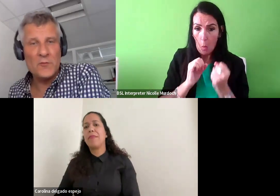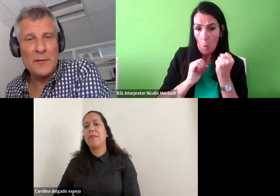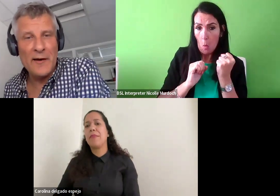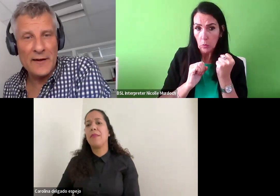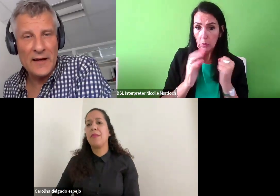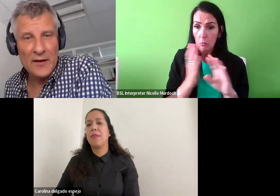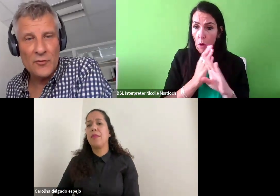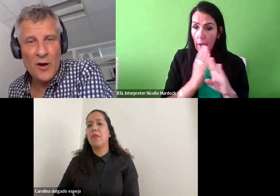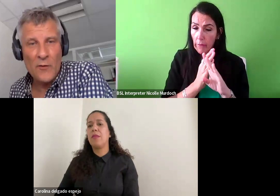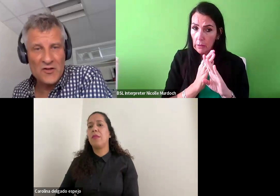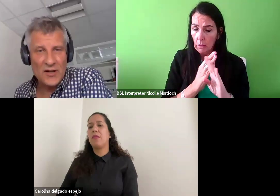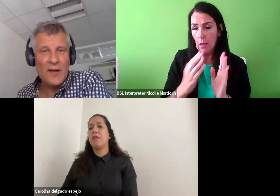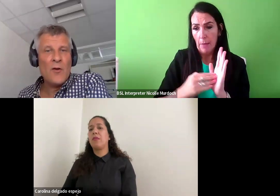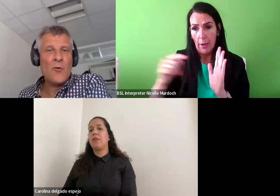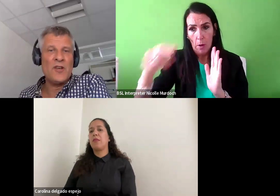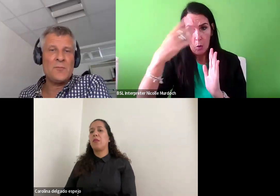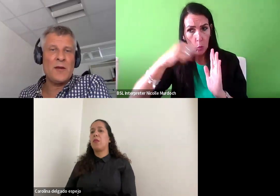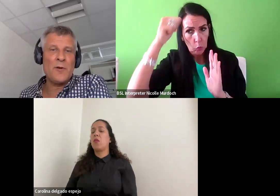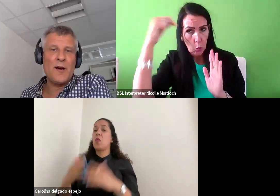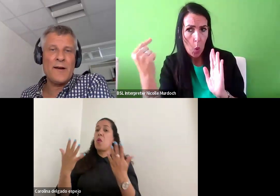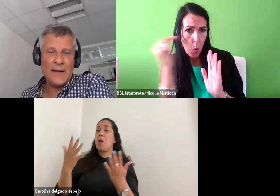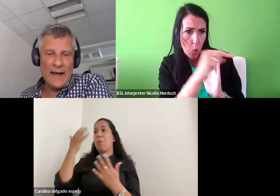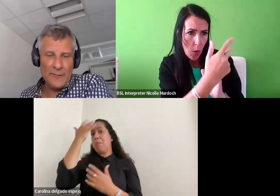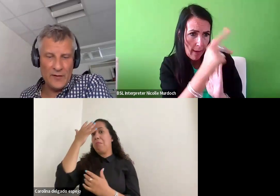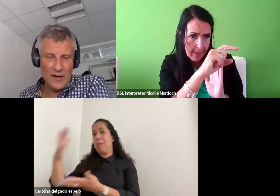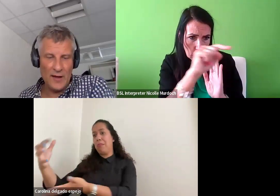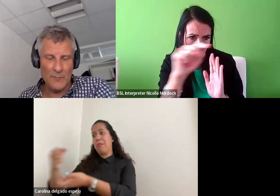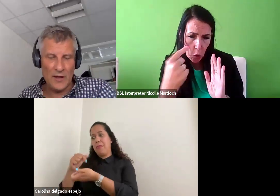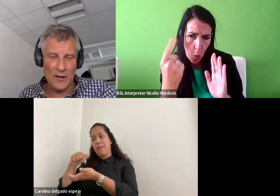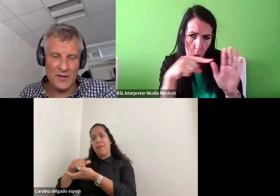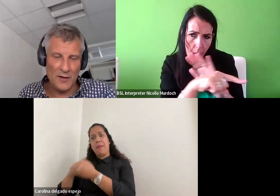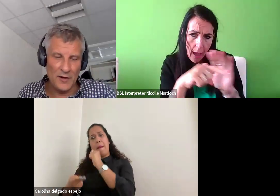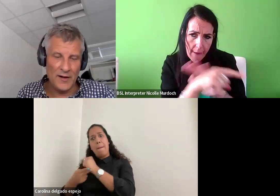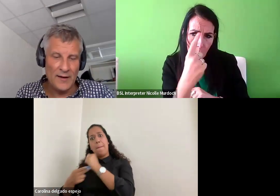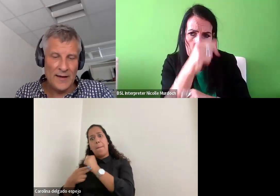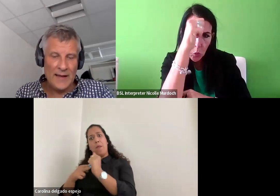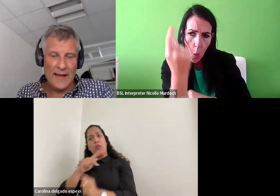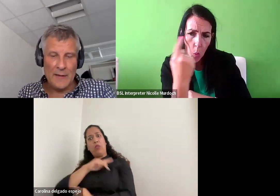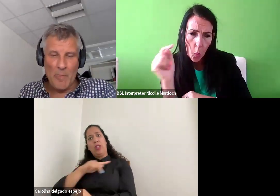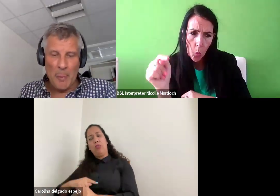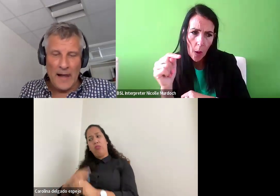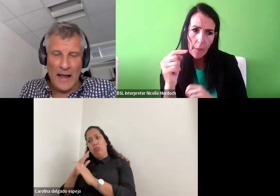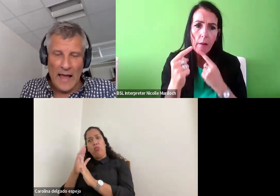of course would be very keen to know actually who these people are that left Myanmar.